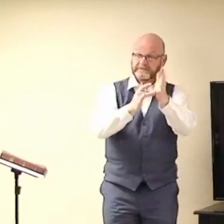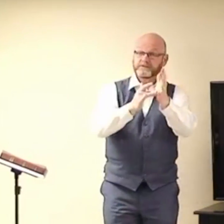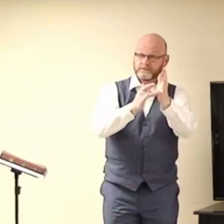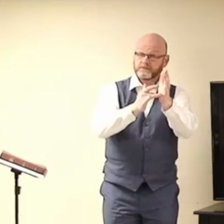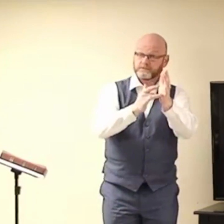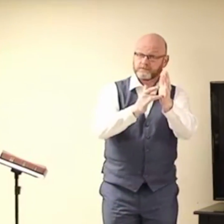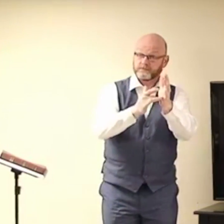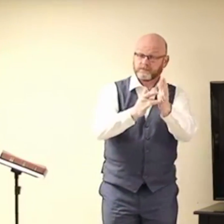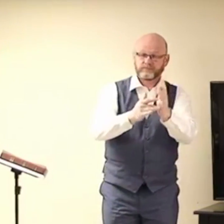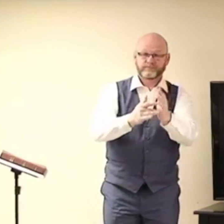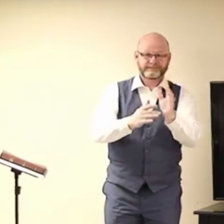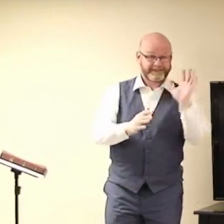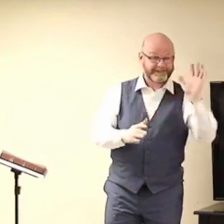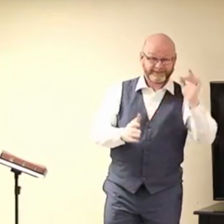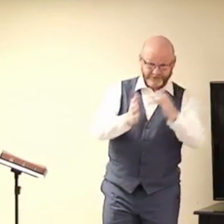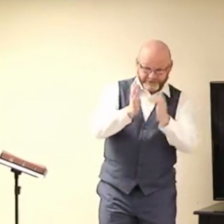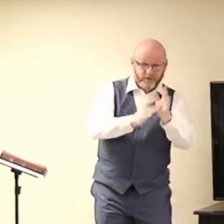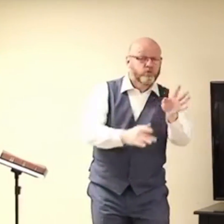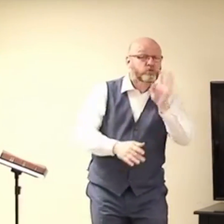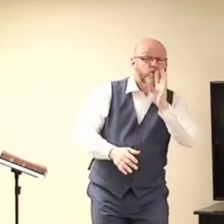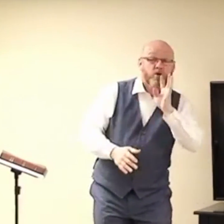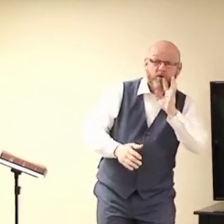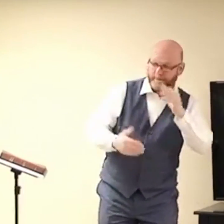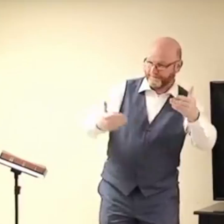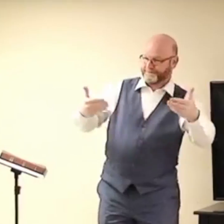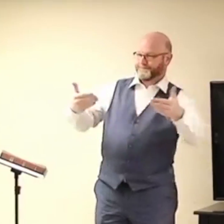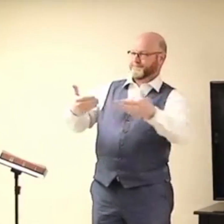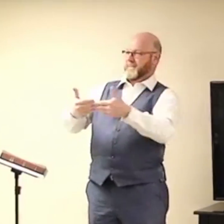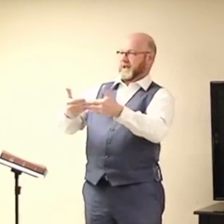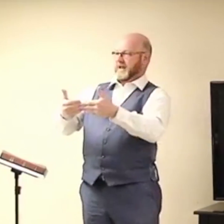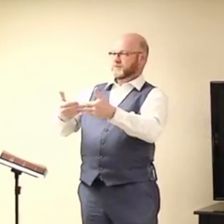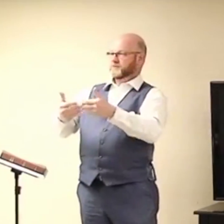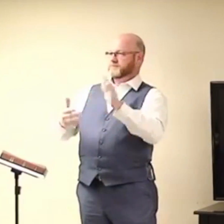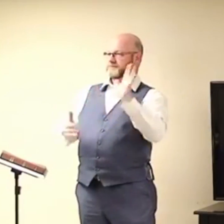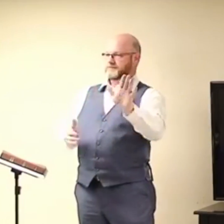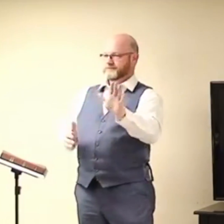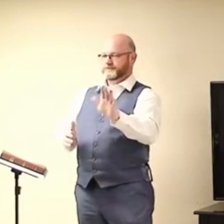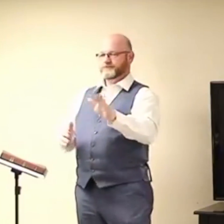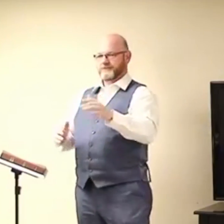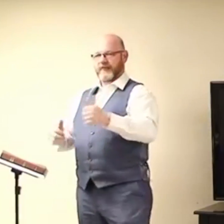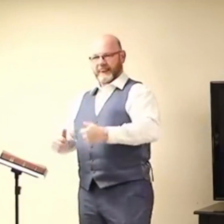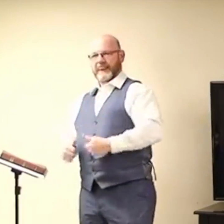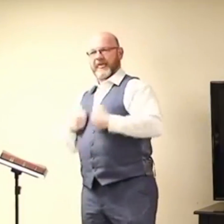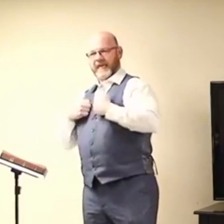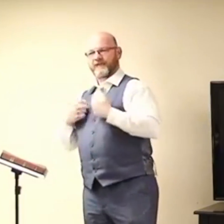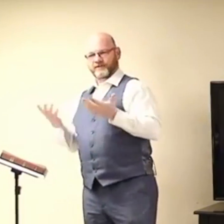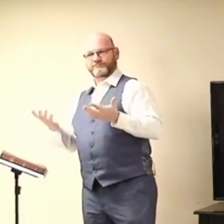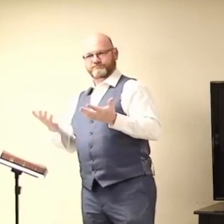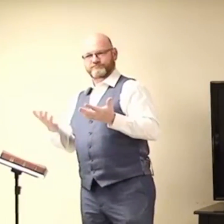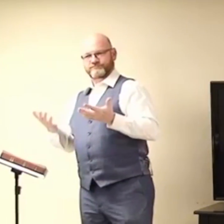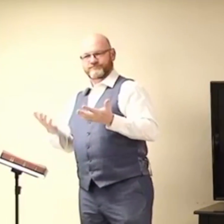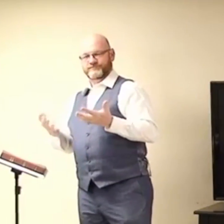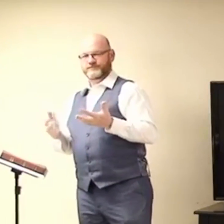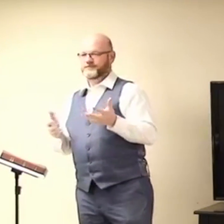actions. And today we're going to learn that Jesus's talk